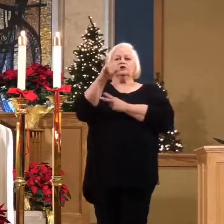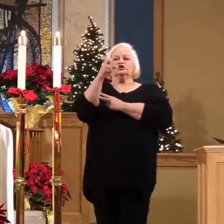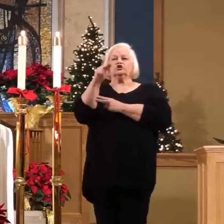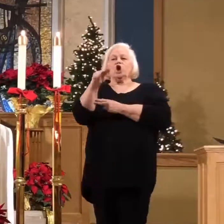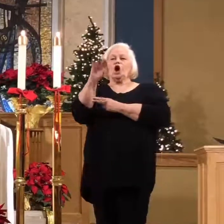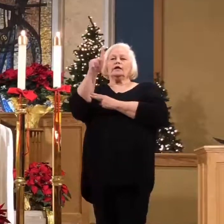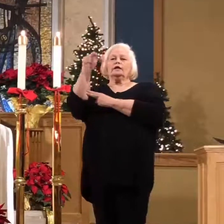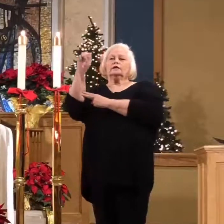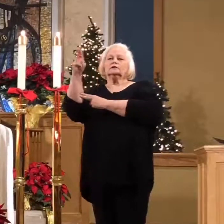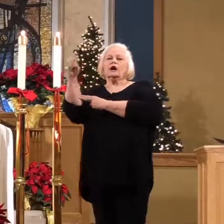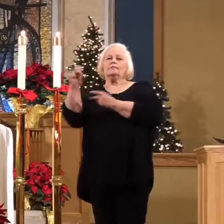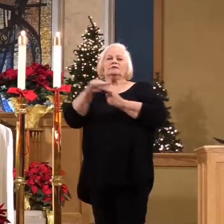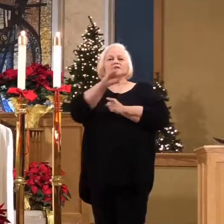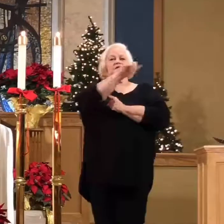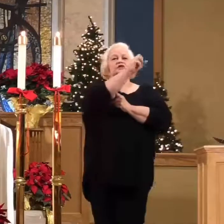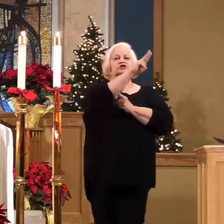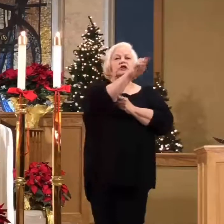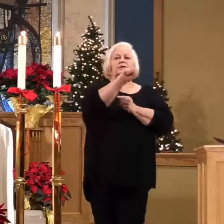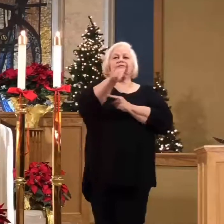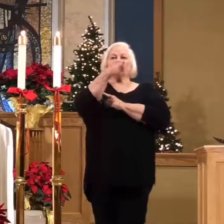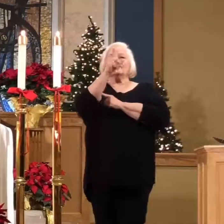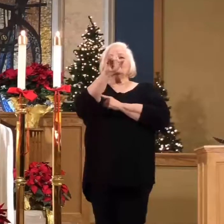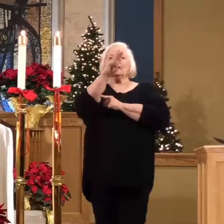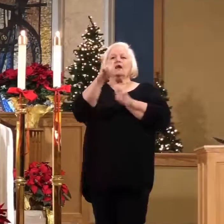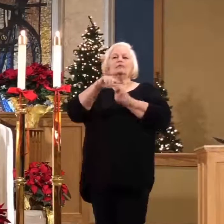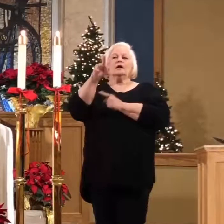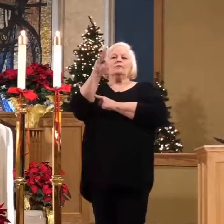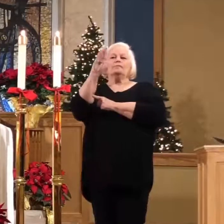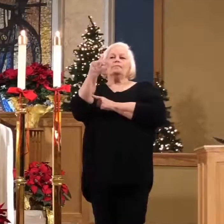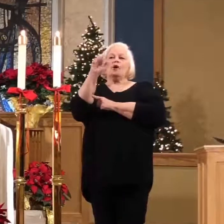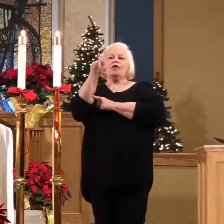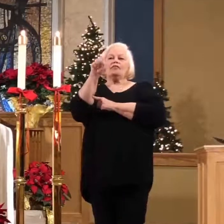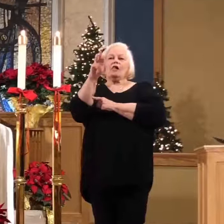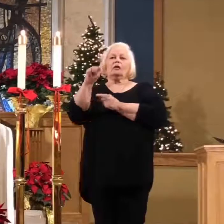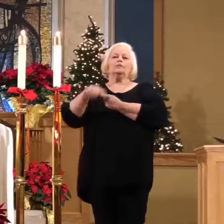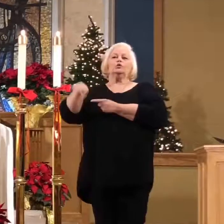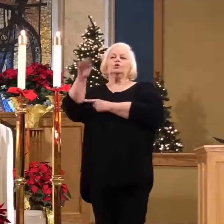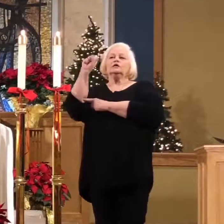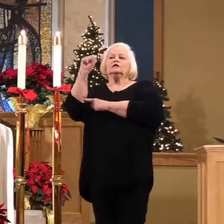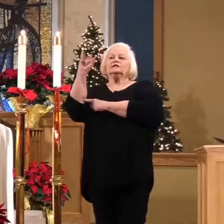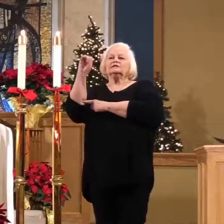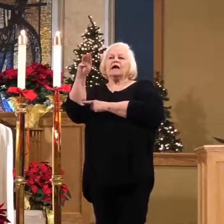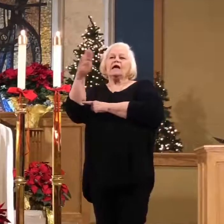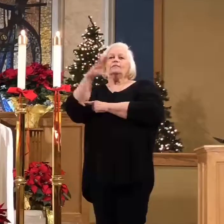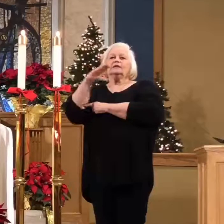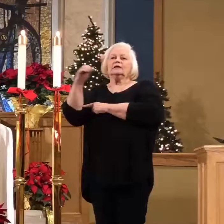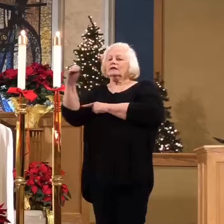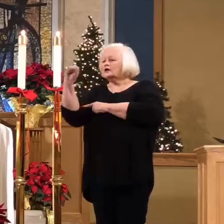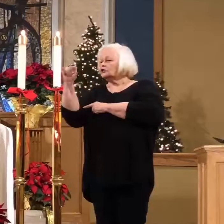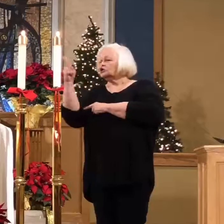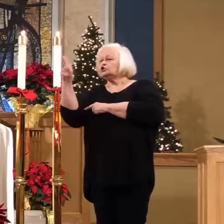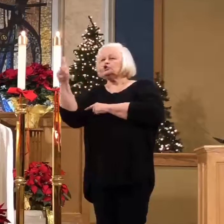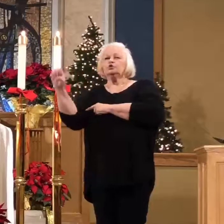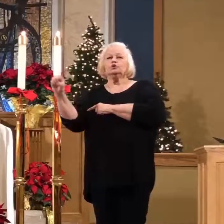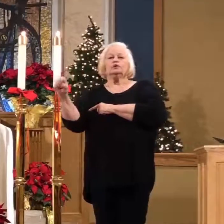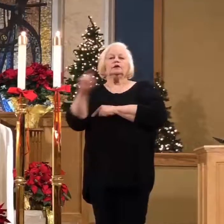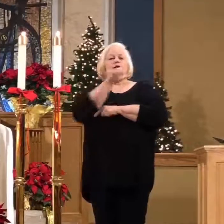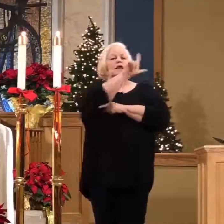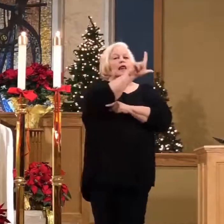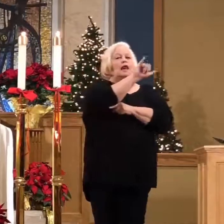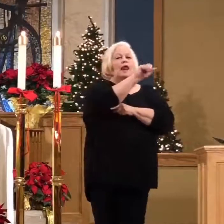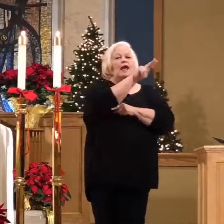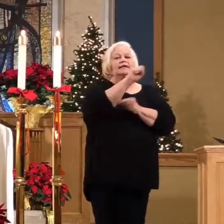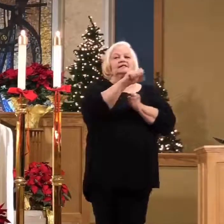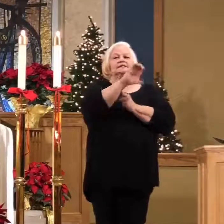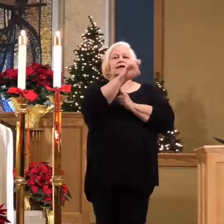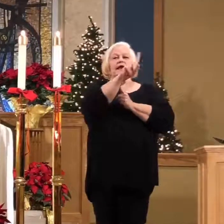Thomas, James, Philip, Bartholomew, Matthew, Simon, and Jude, Linus, Cletus,